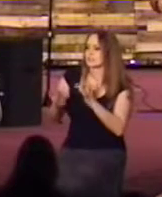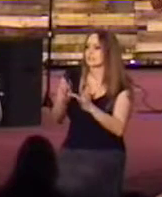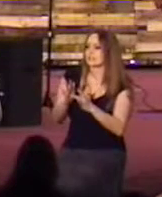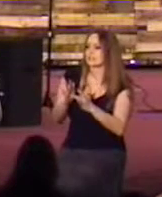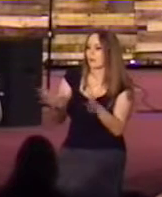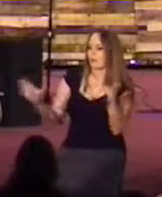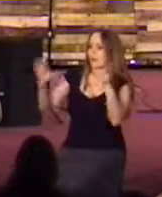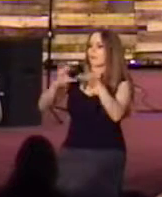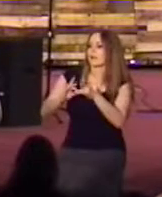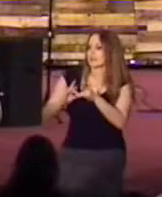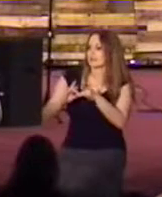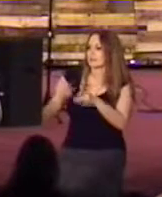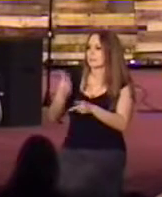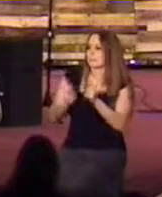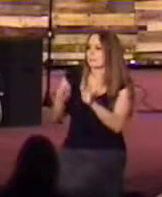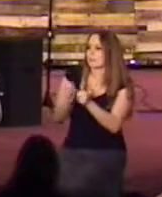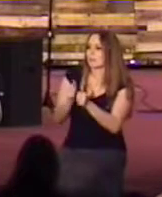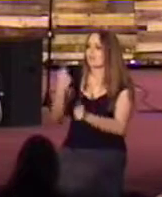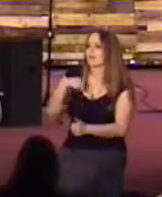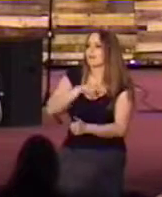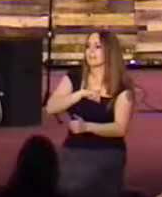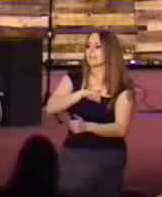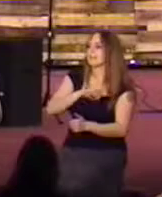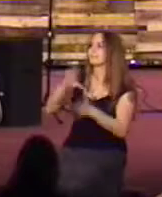with us and our Father.